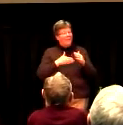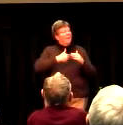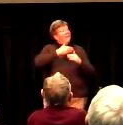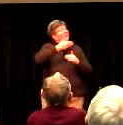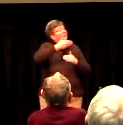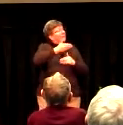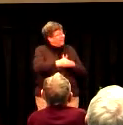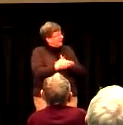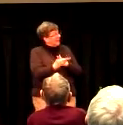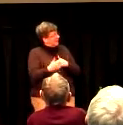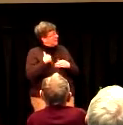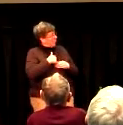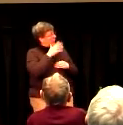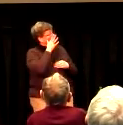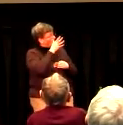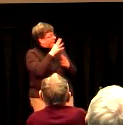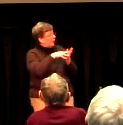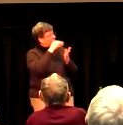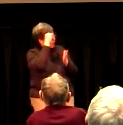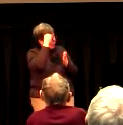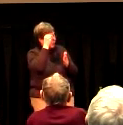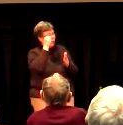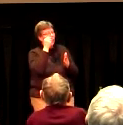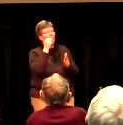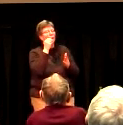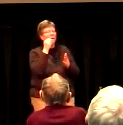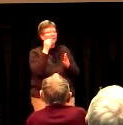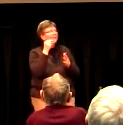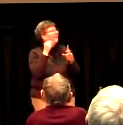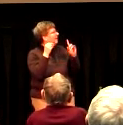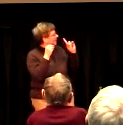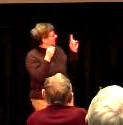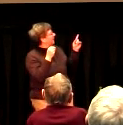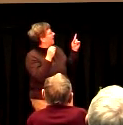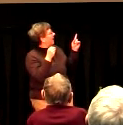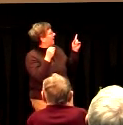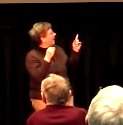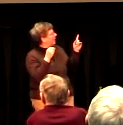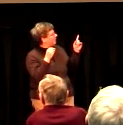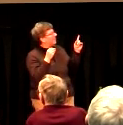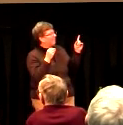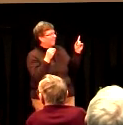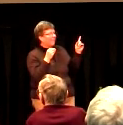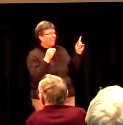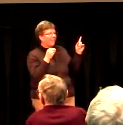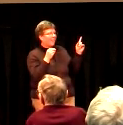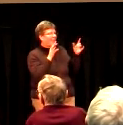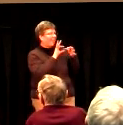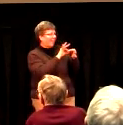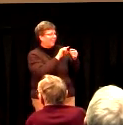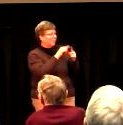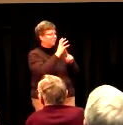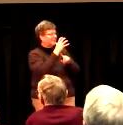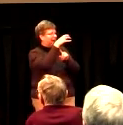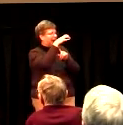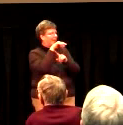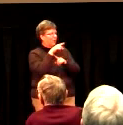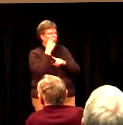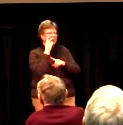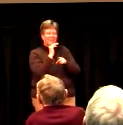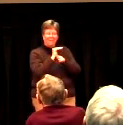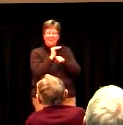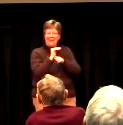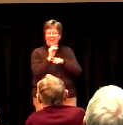learn. And I wasn't going to talk about satellites, but this is a lead-in to next week. You've probably all seen the nightly